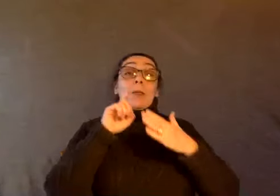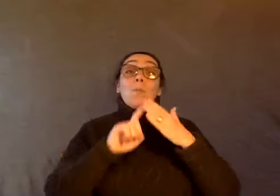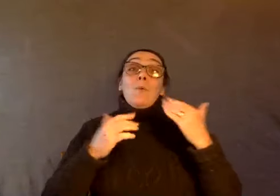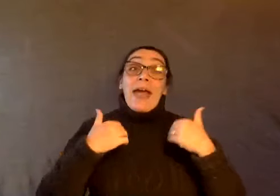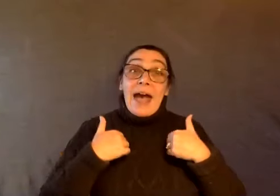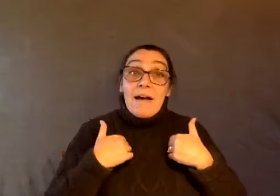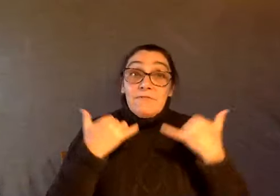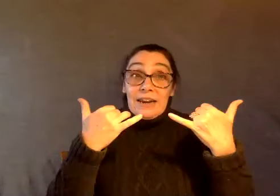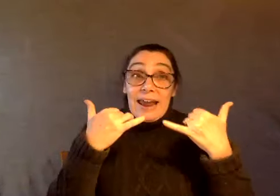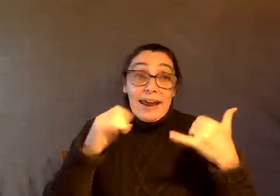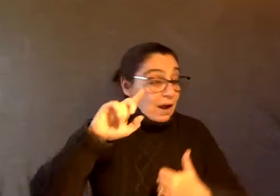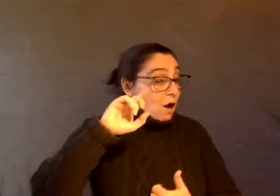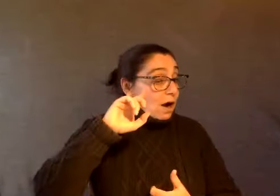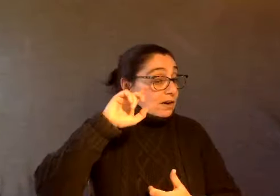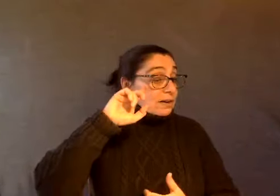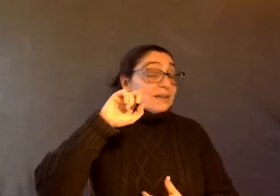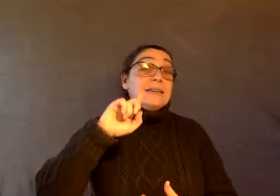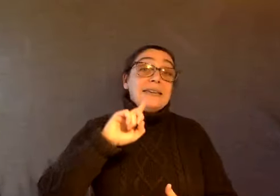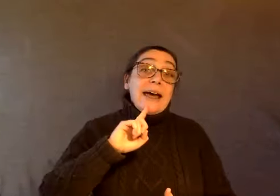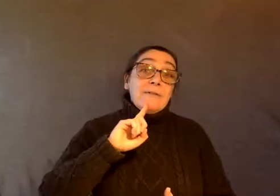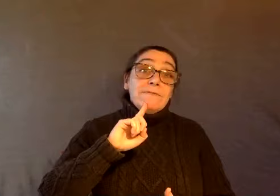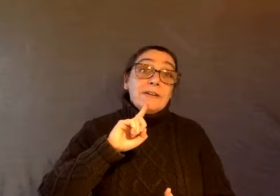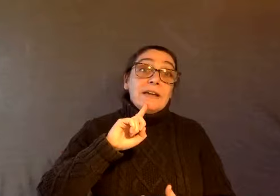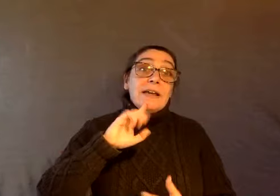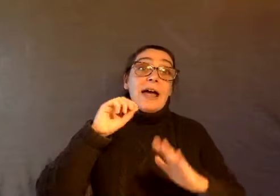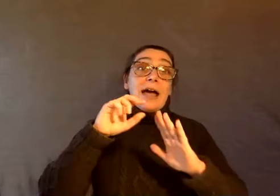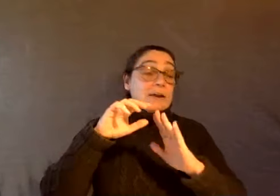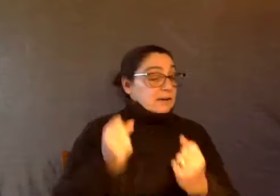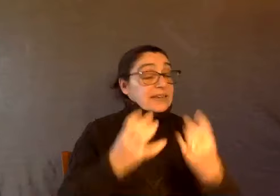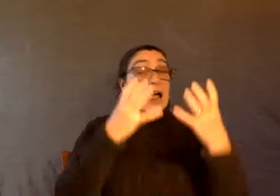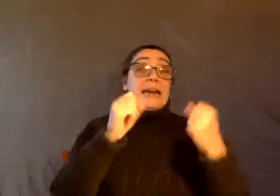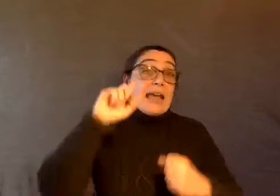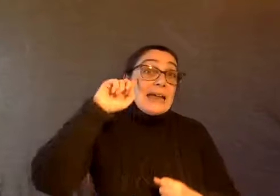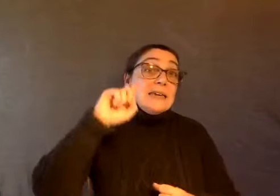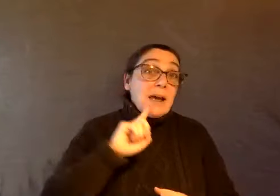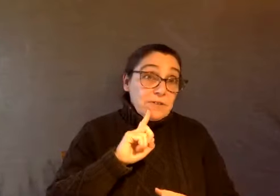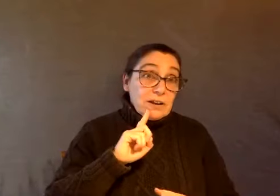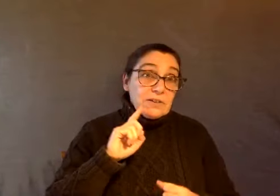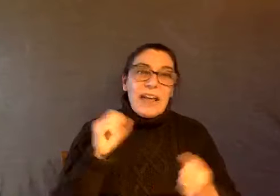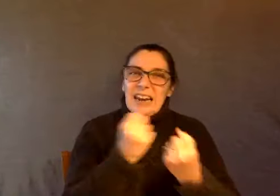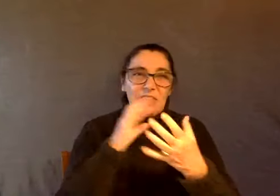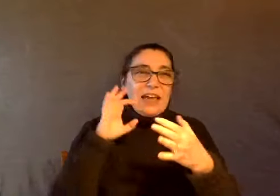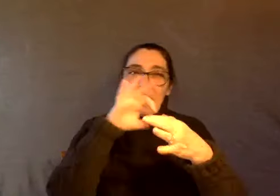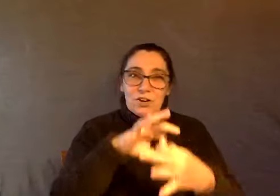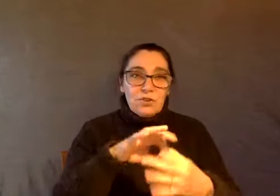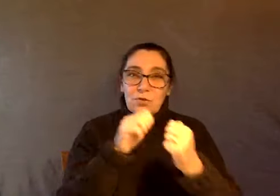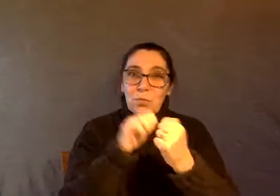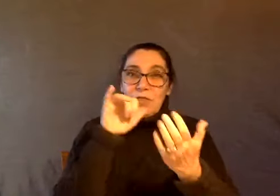What we have today are deaf and signing and deafness, anything having to do with